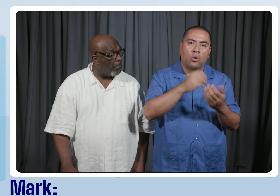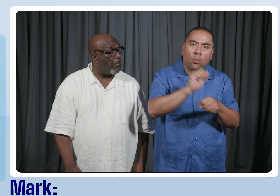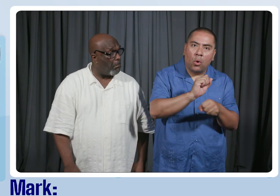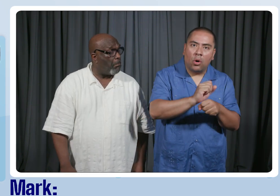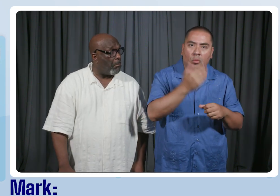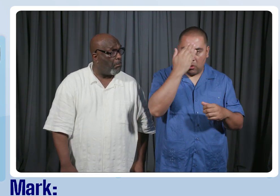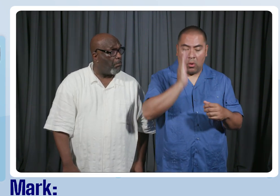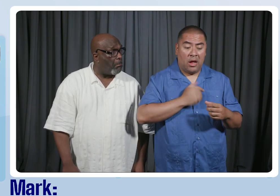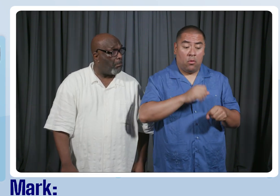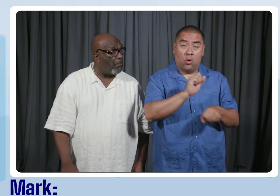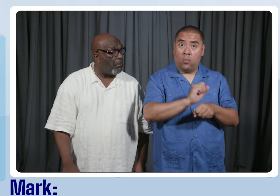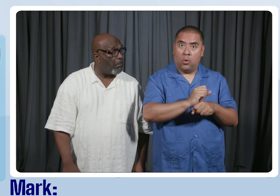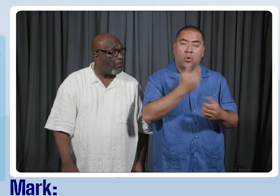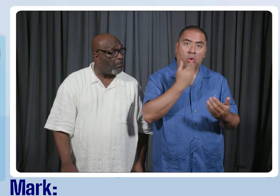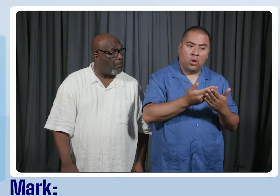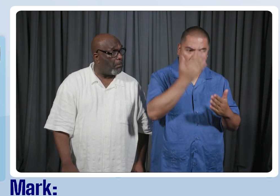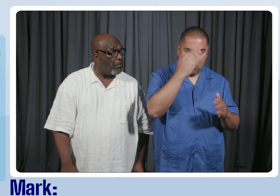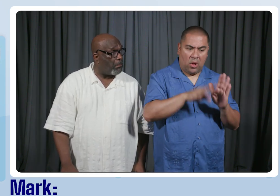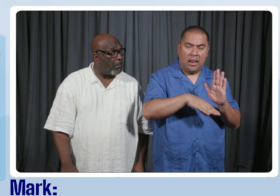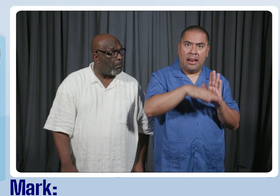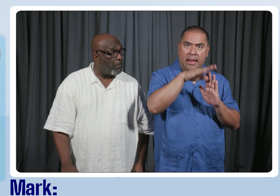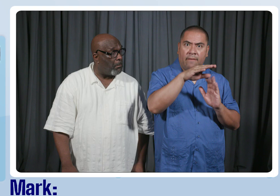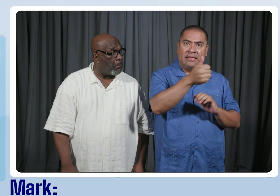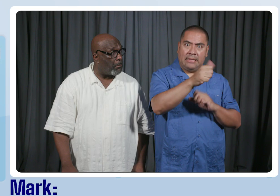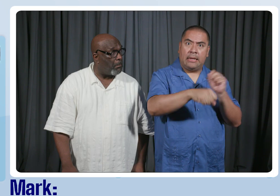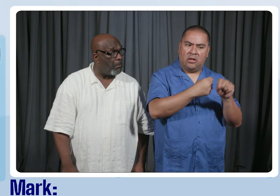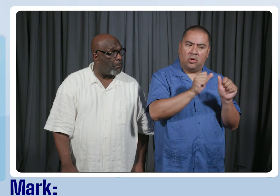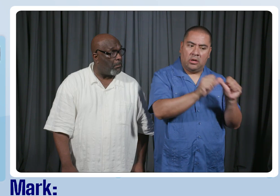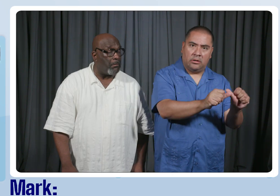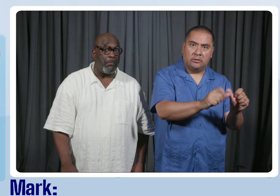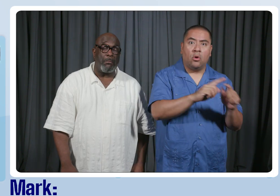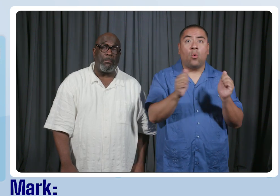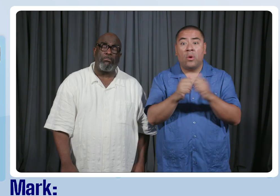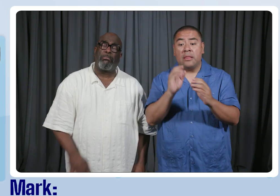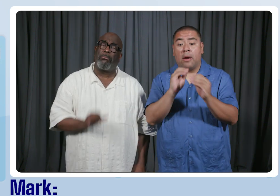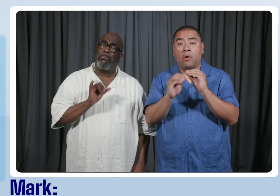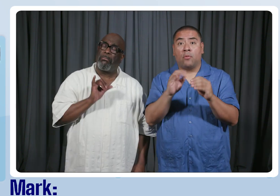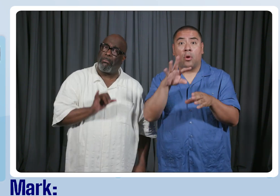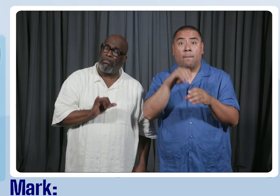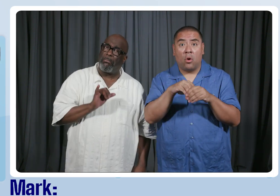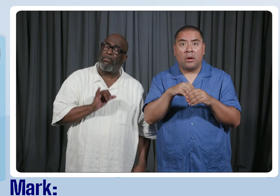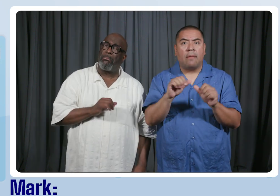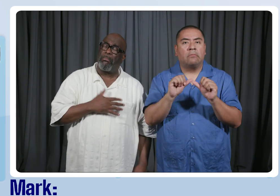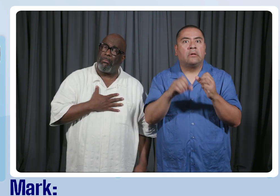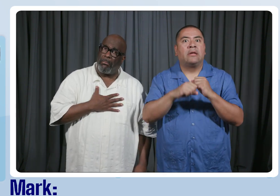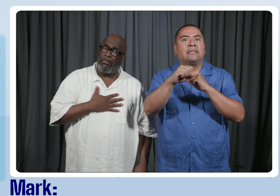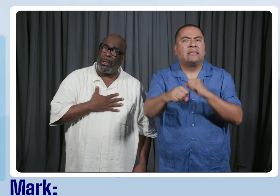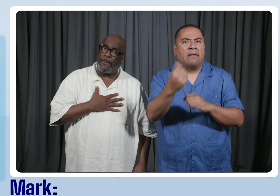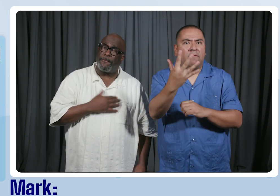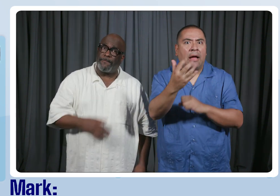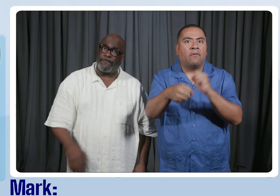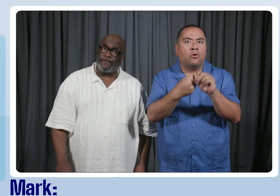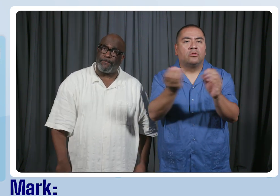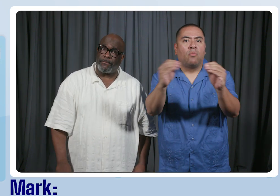work. We know that these lifts are going to last 10 years. The repair program allows them to last 15 to 20. If that were to happen, and we do get these questions from